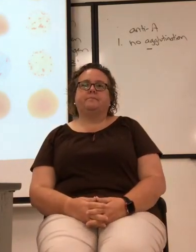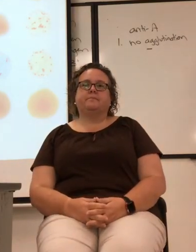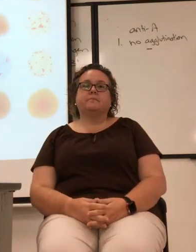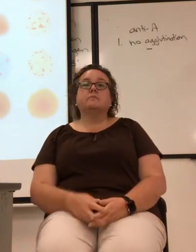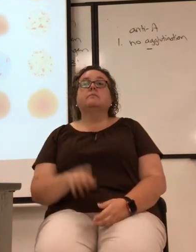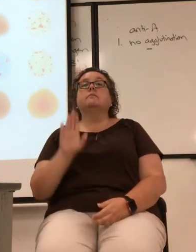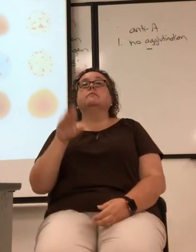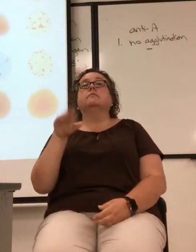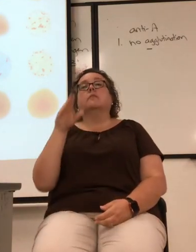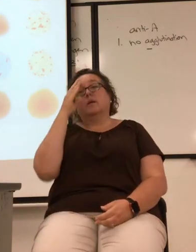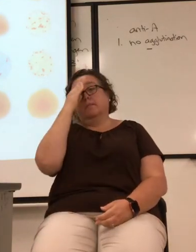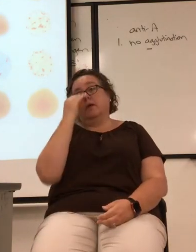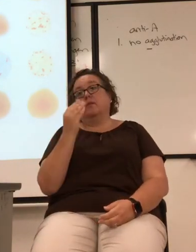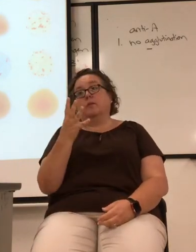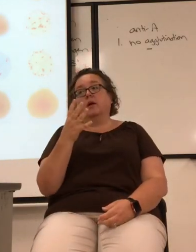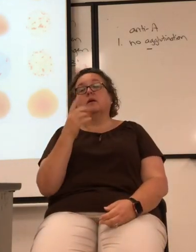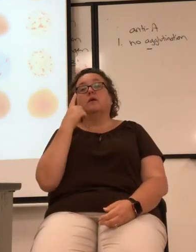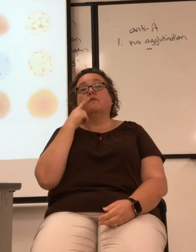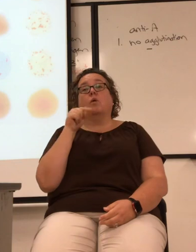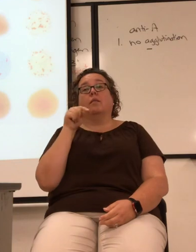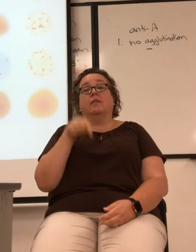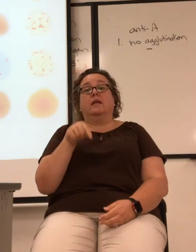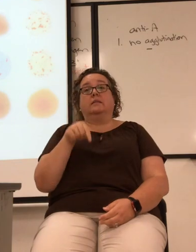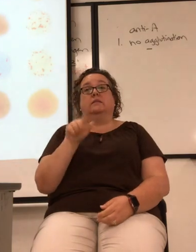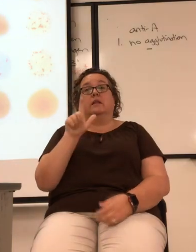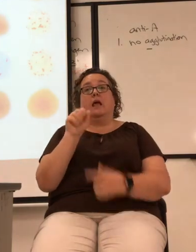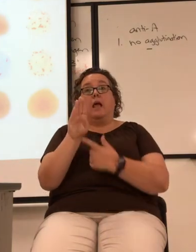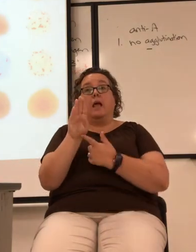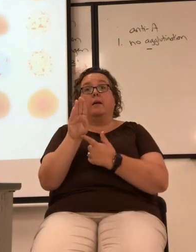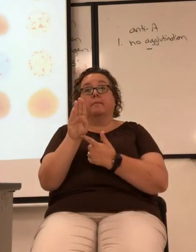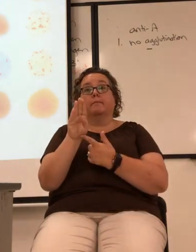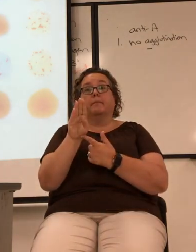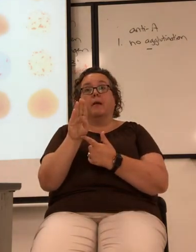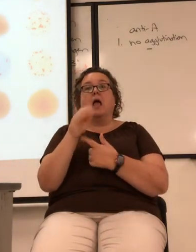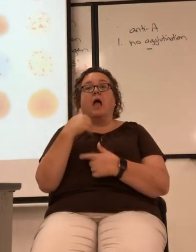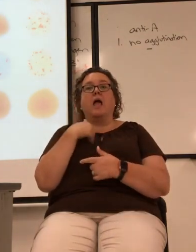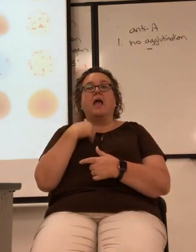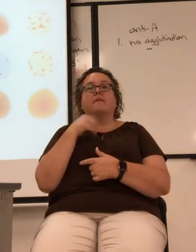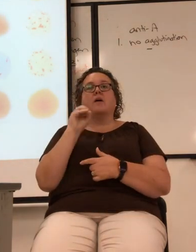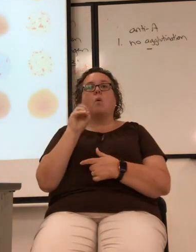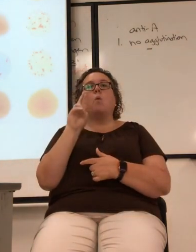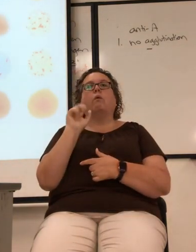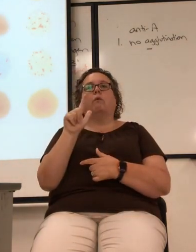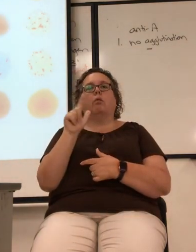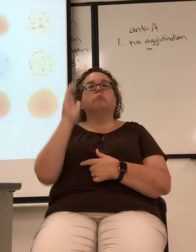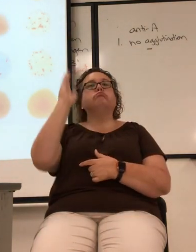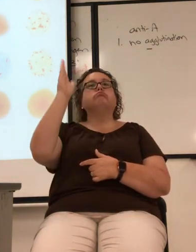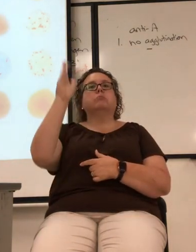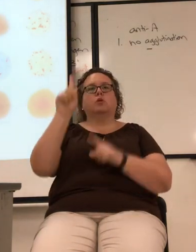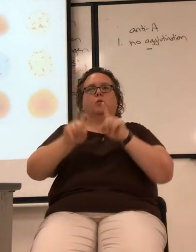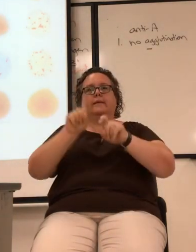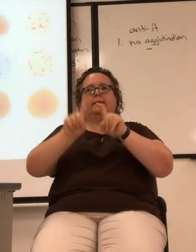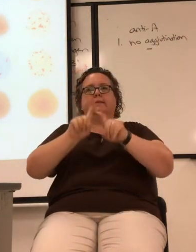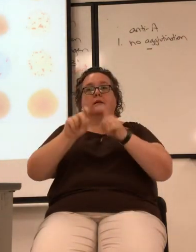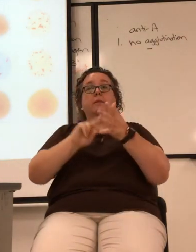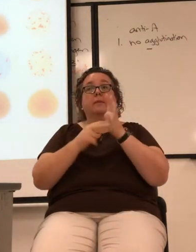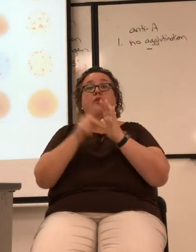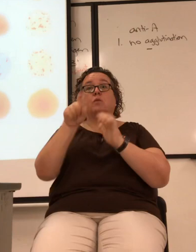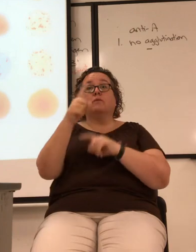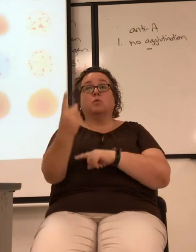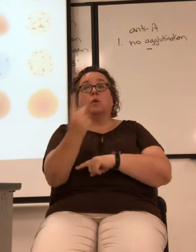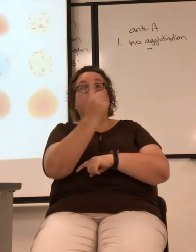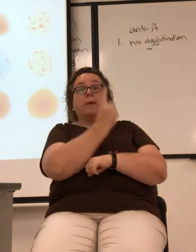Oh, by the way, yeah, so for this lab, I give an oral quiz, okay? Oral quiz means you gotta come up